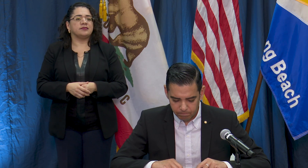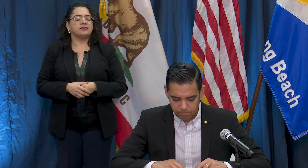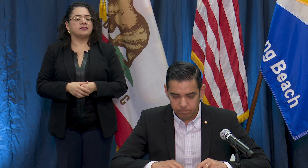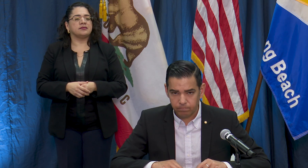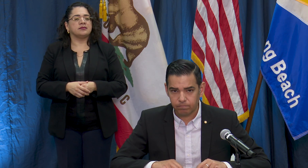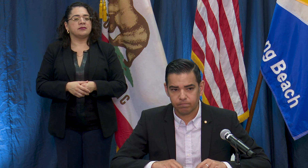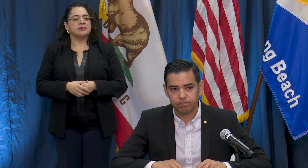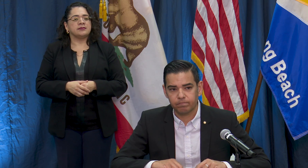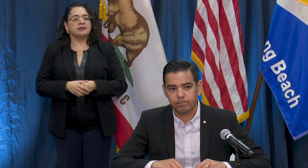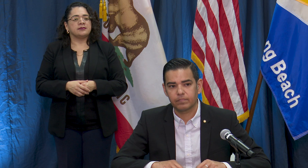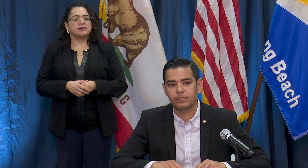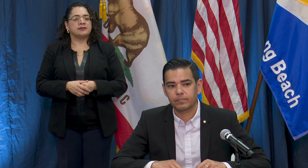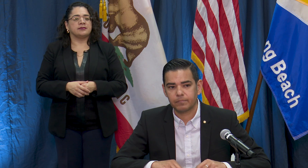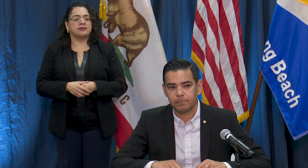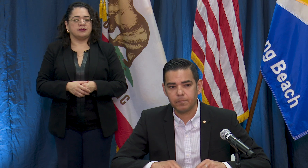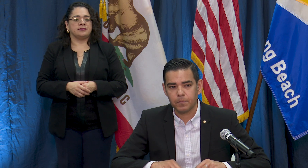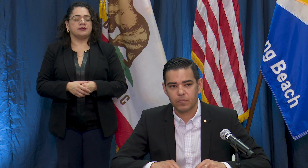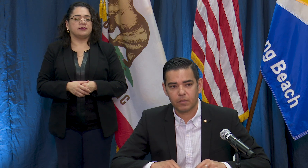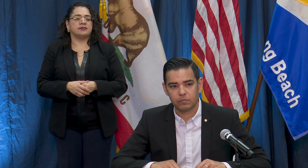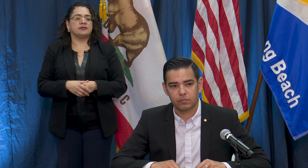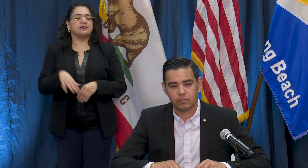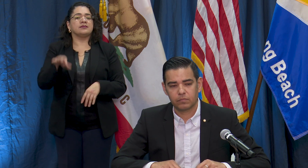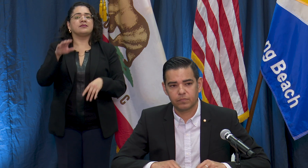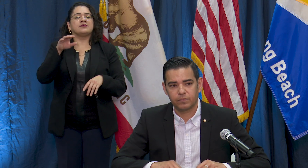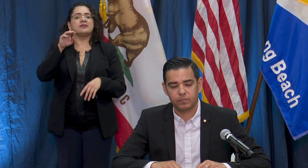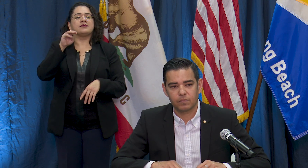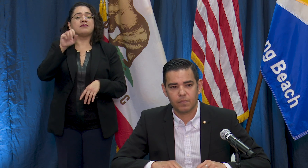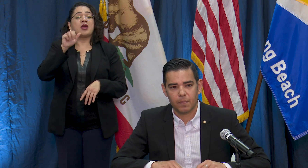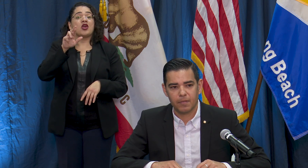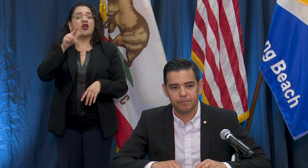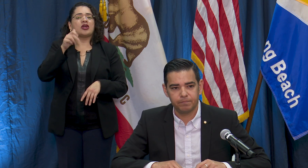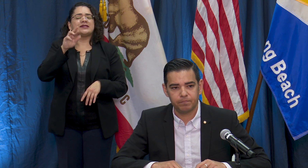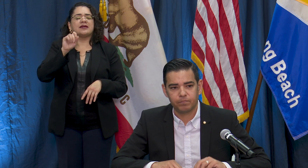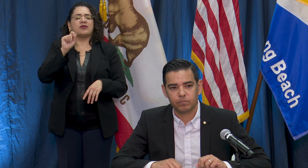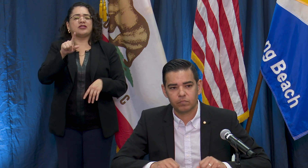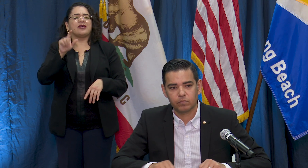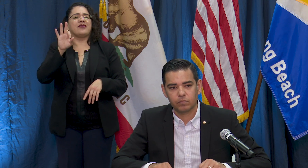Mayor Garcia, this is a question from Facebook Live, and it